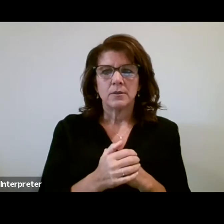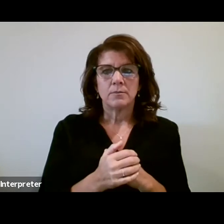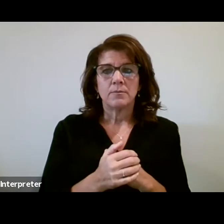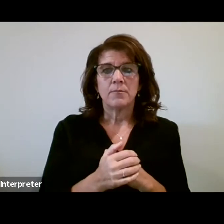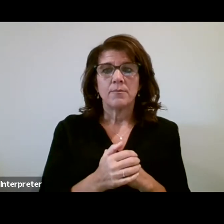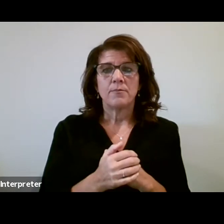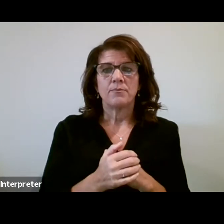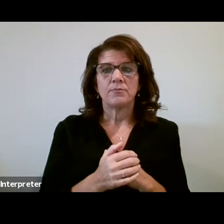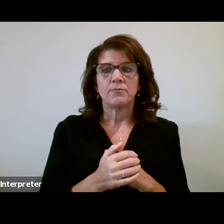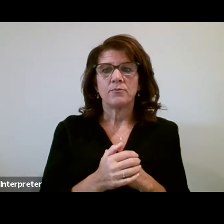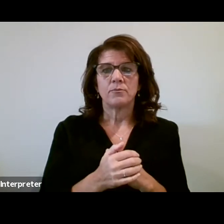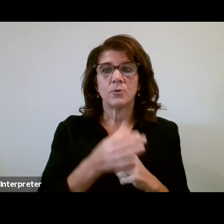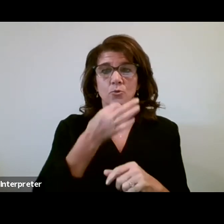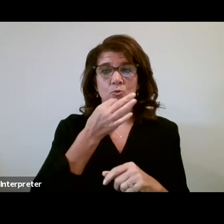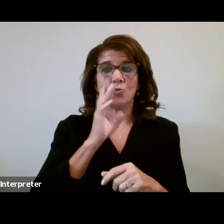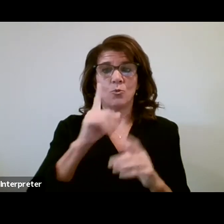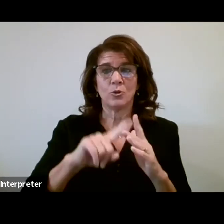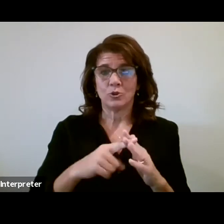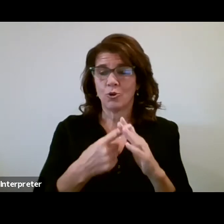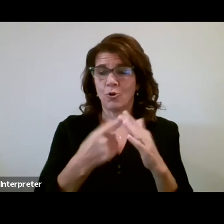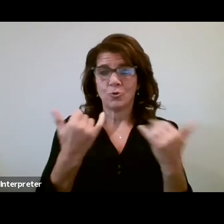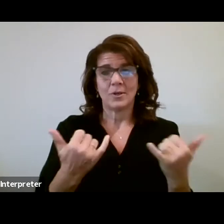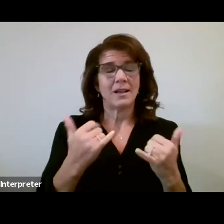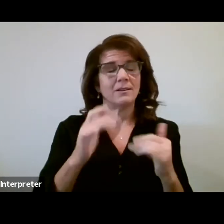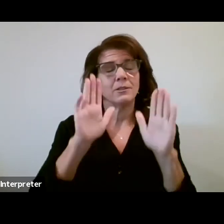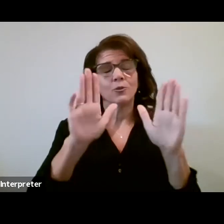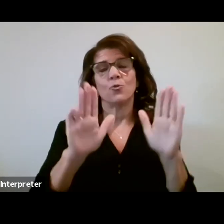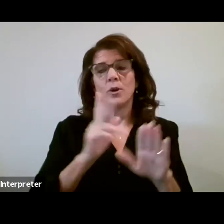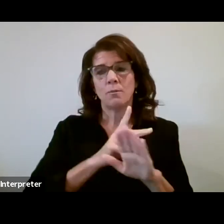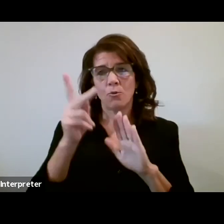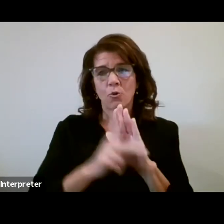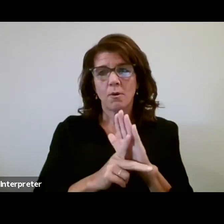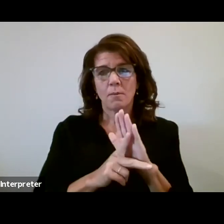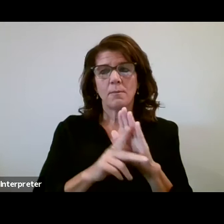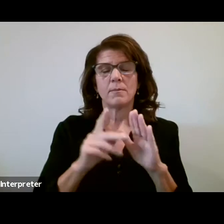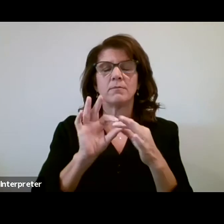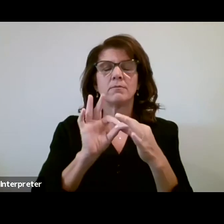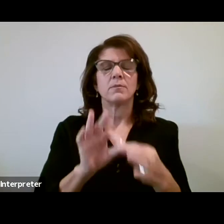moment, we will start today's incredible program on